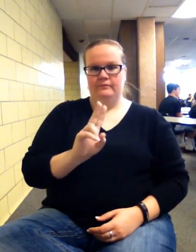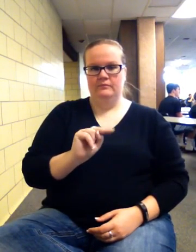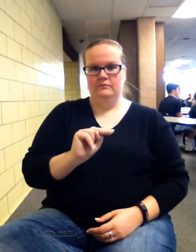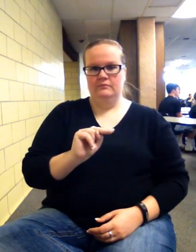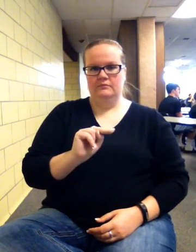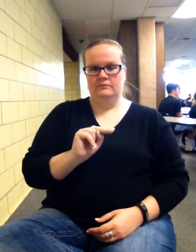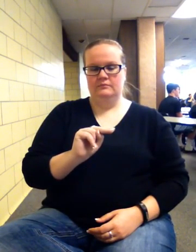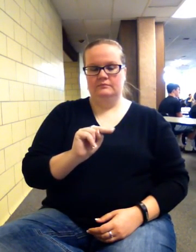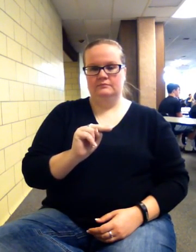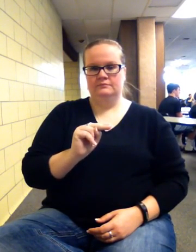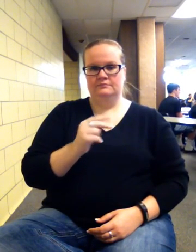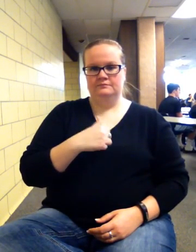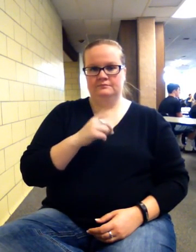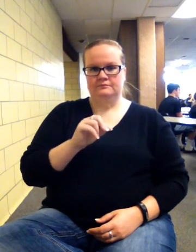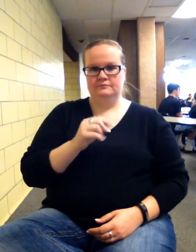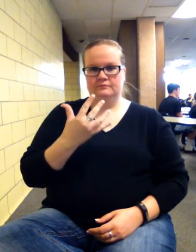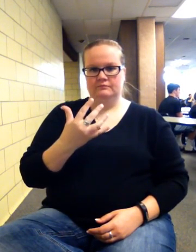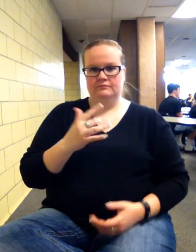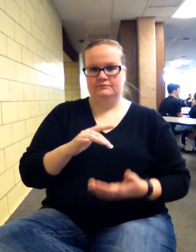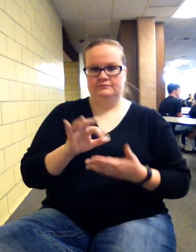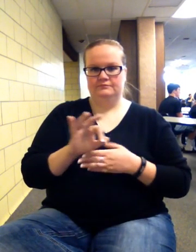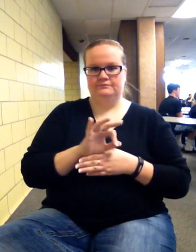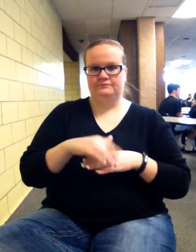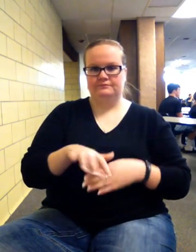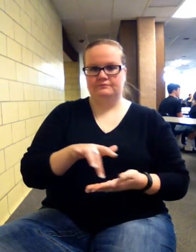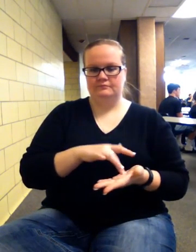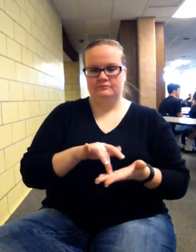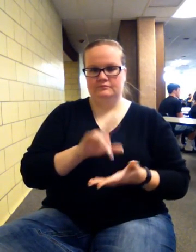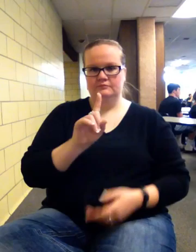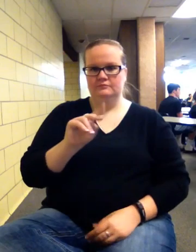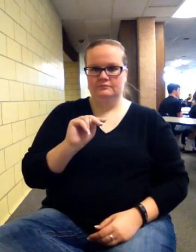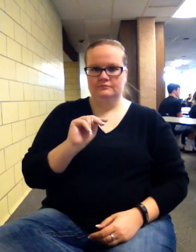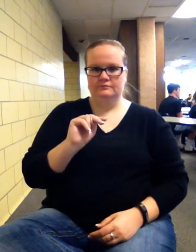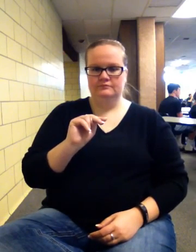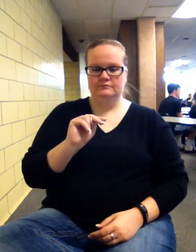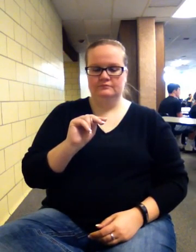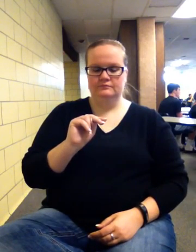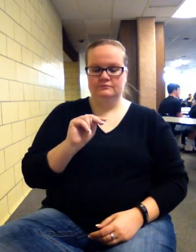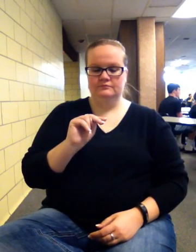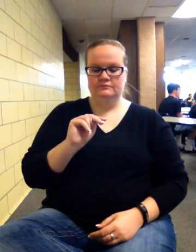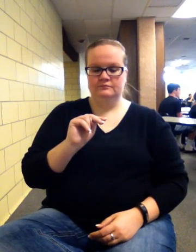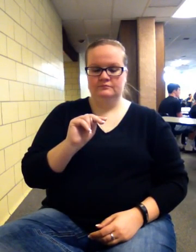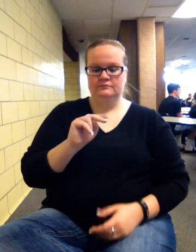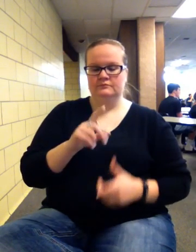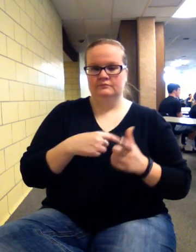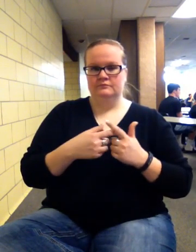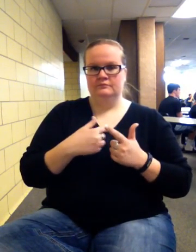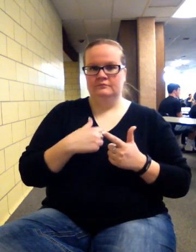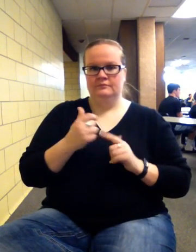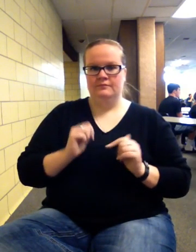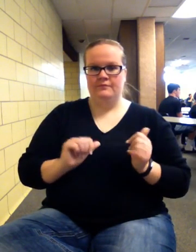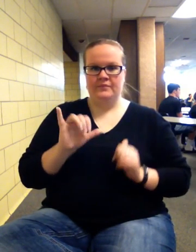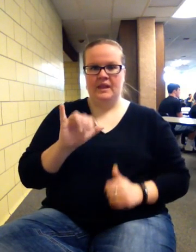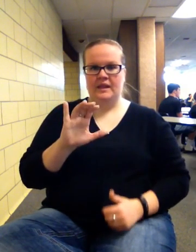So I have to go to those five functions on my calculator, so one in. And then I'm going to treat that cash flow like a future